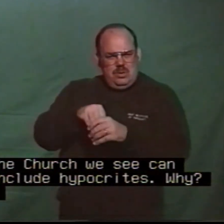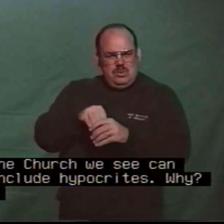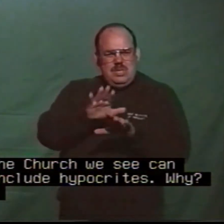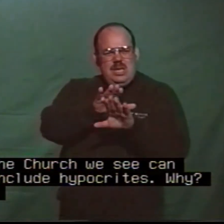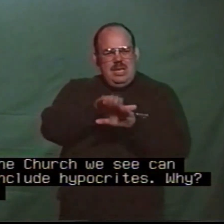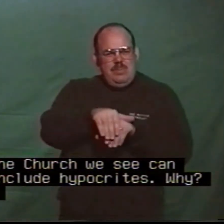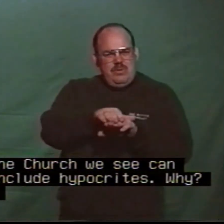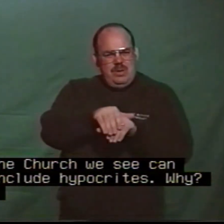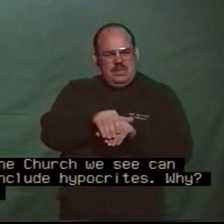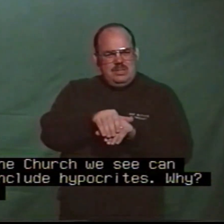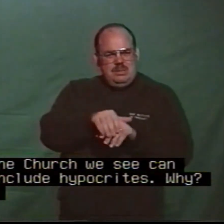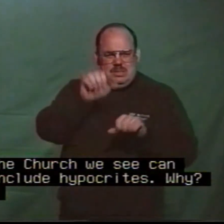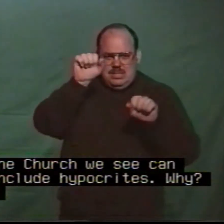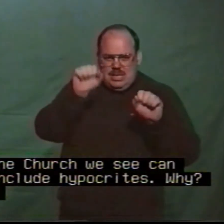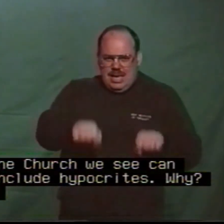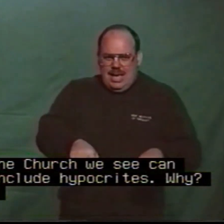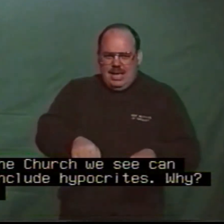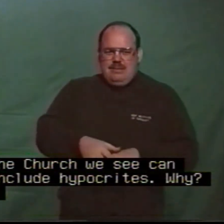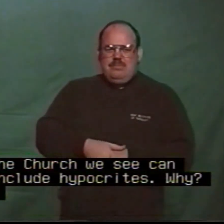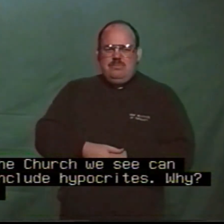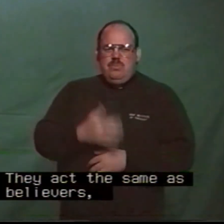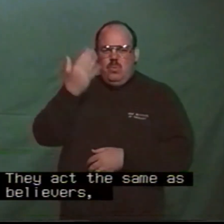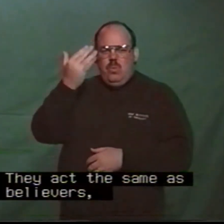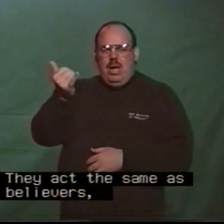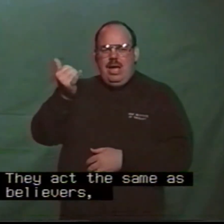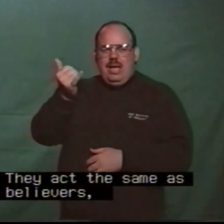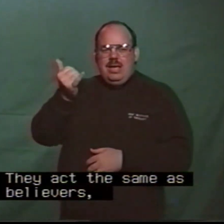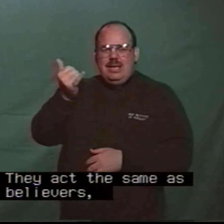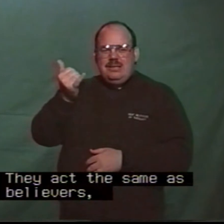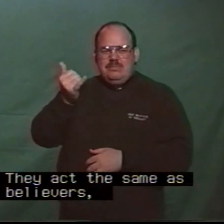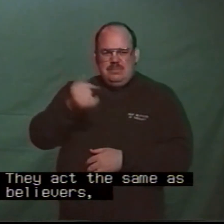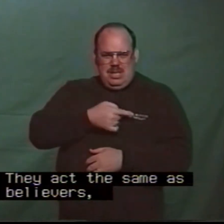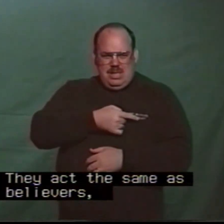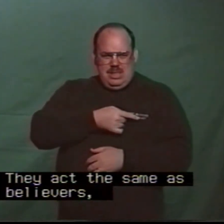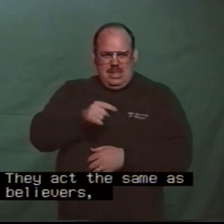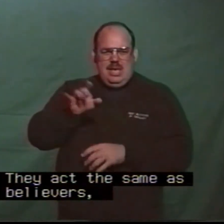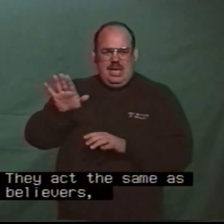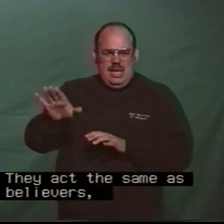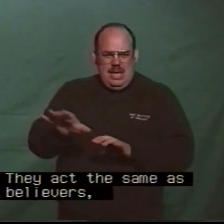includes hypocrites why they act the same as believers